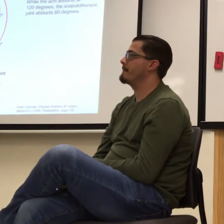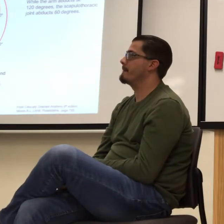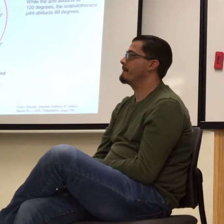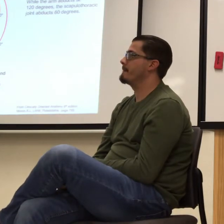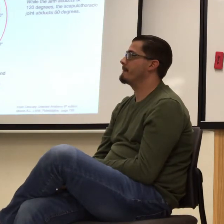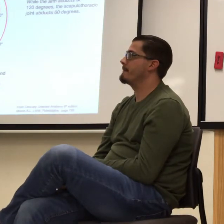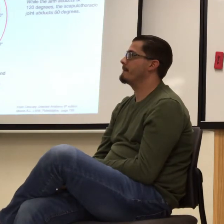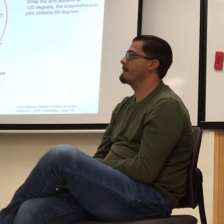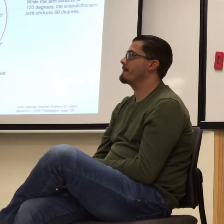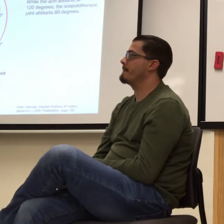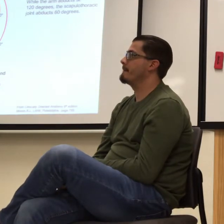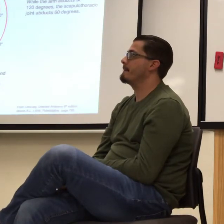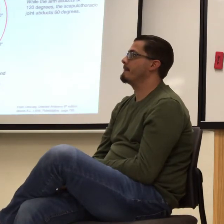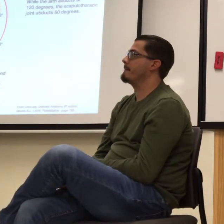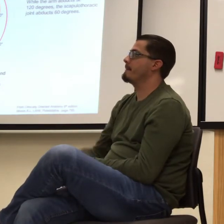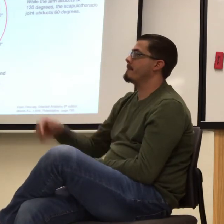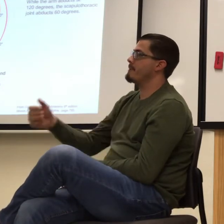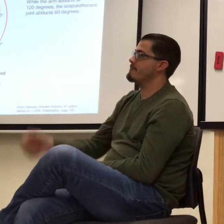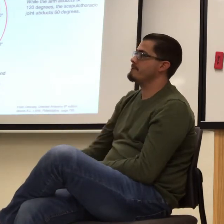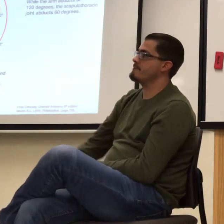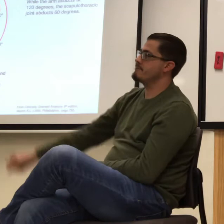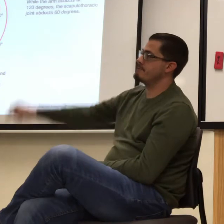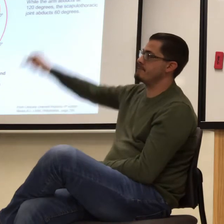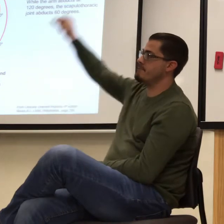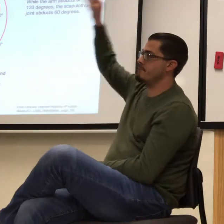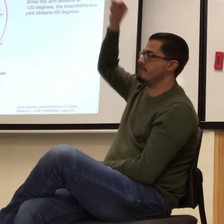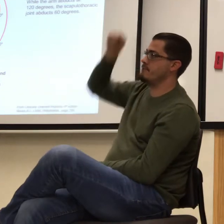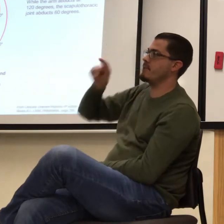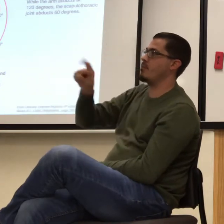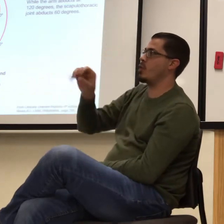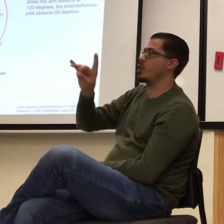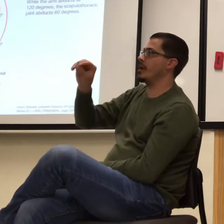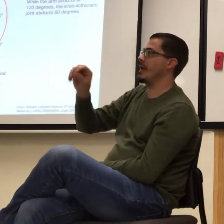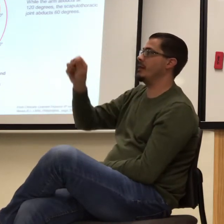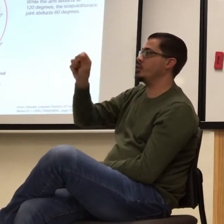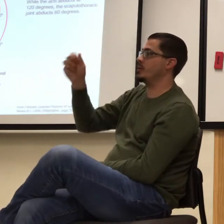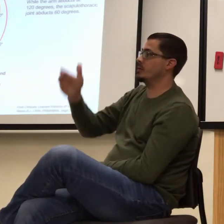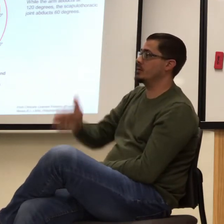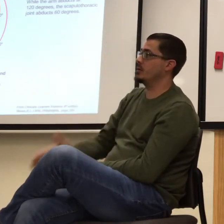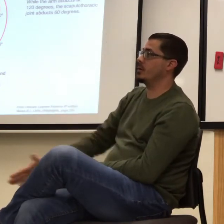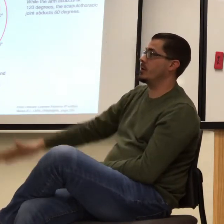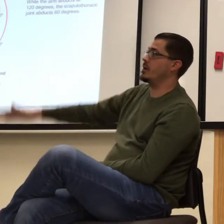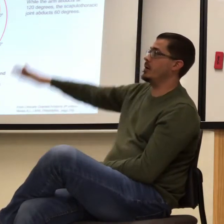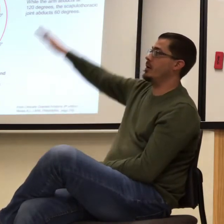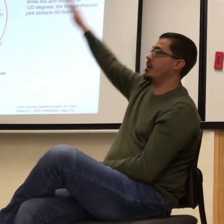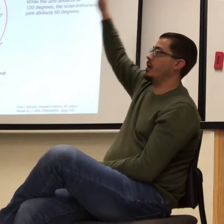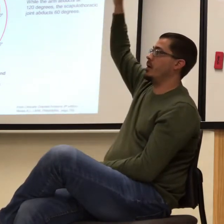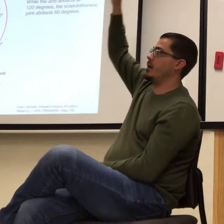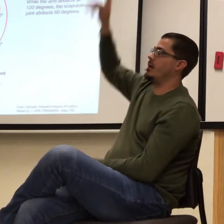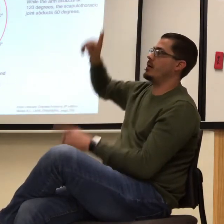arm 180 degrees. Okay. However,